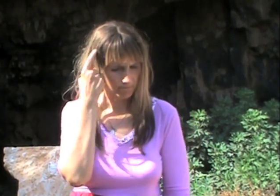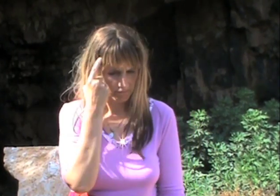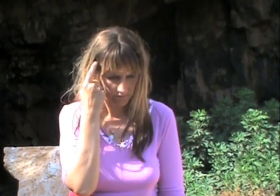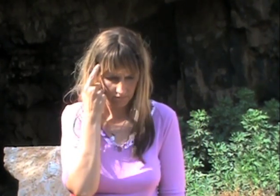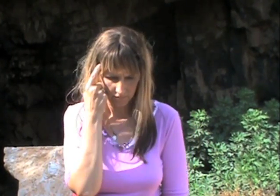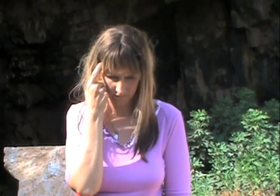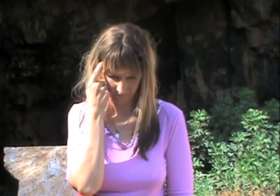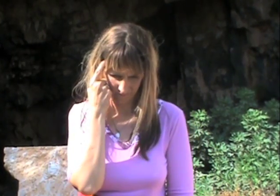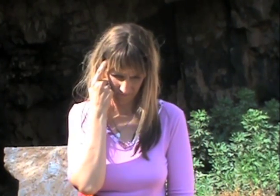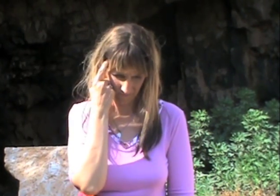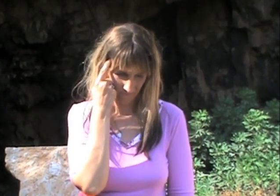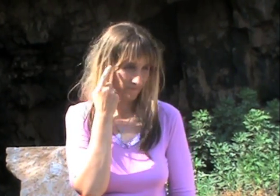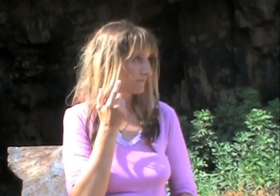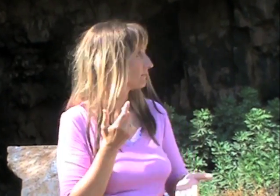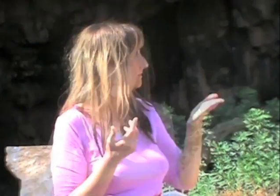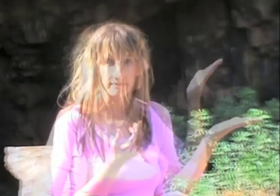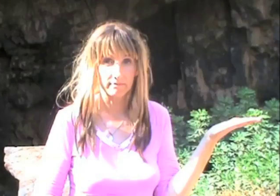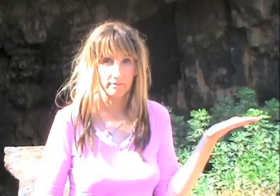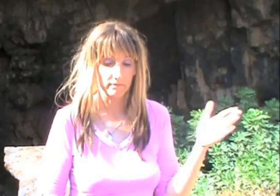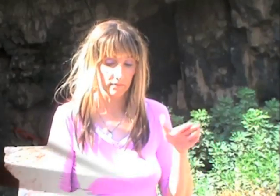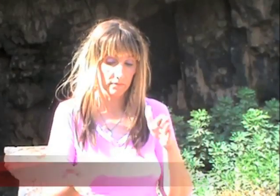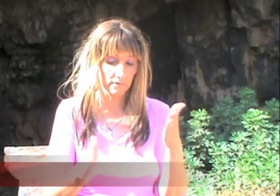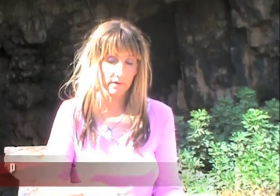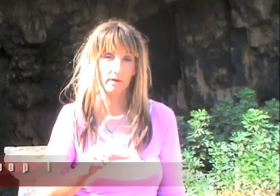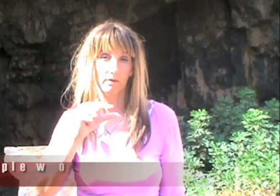and the gods, the water of life.